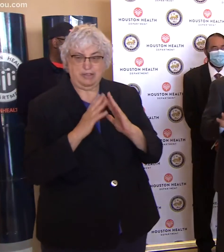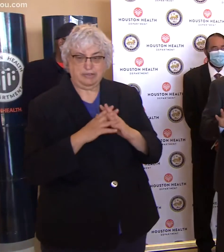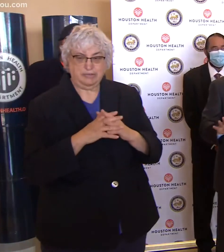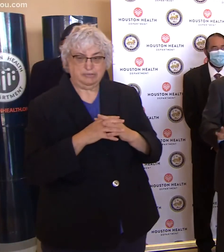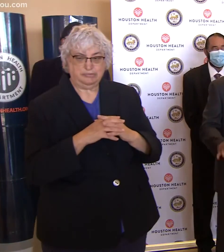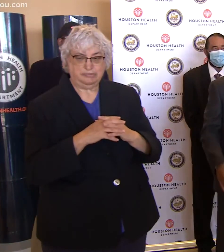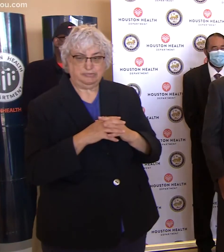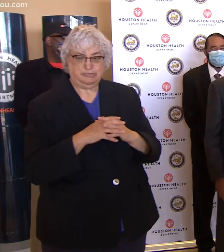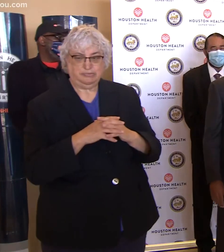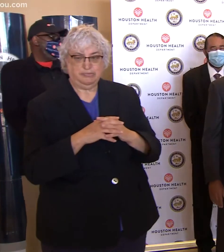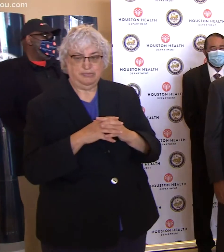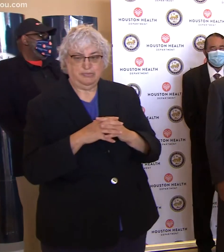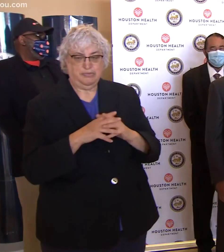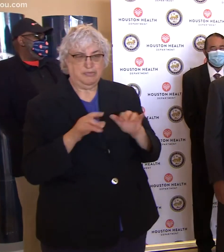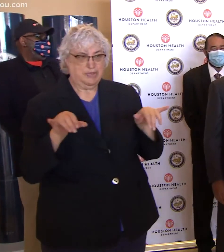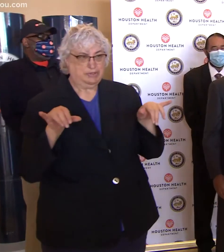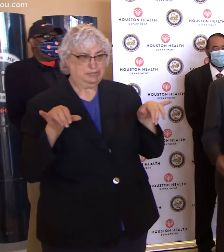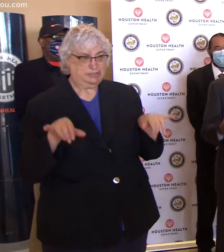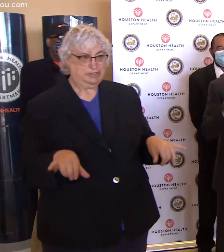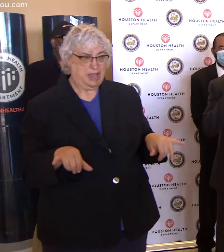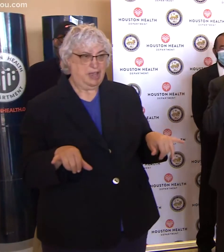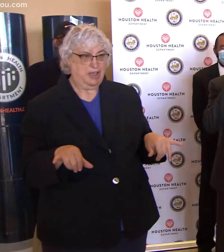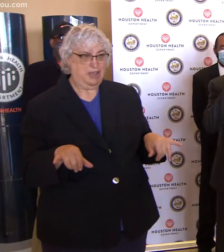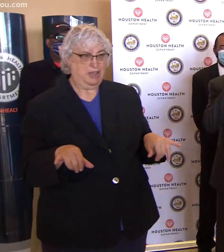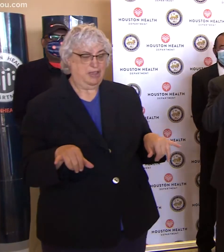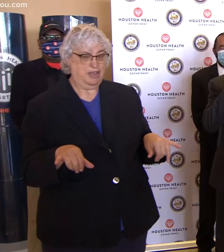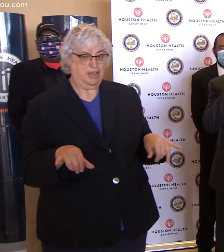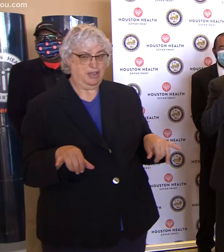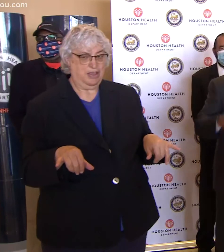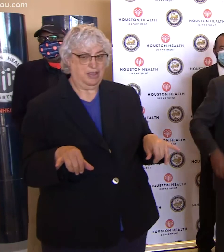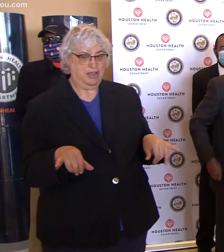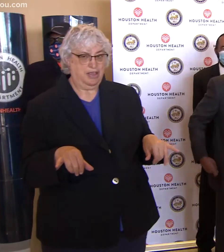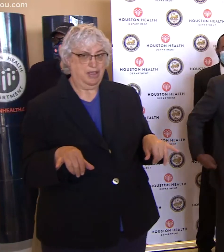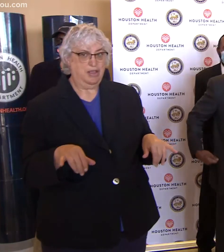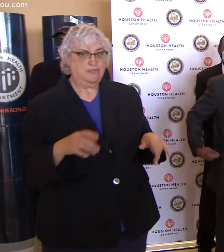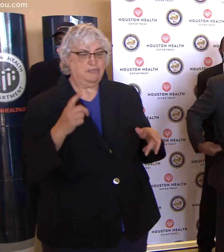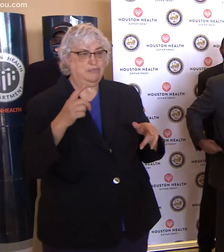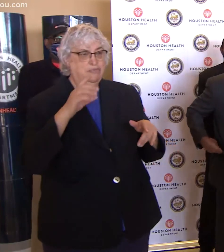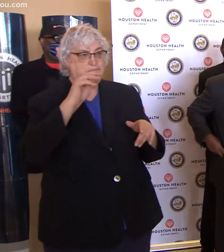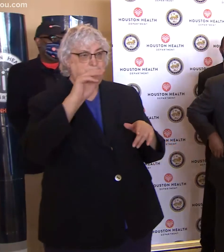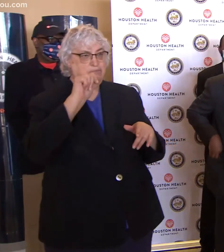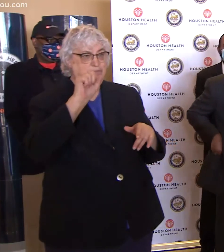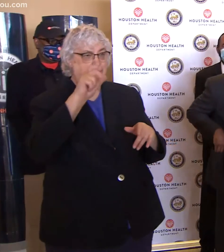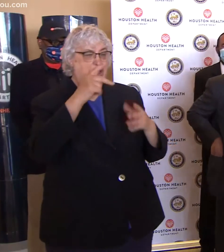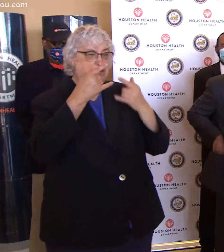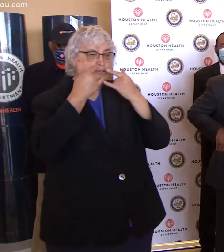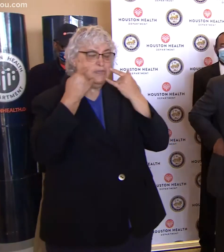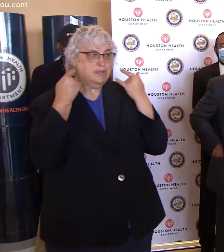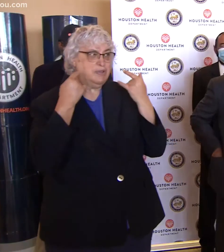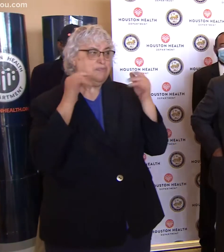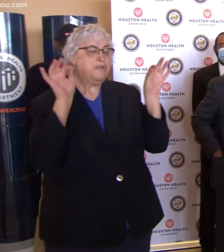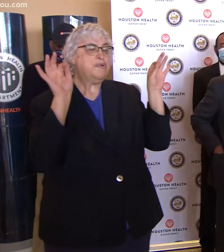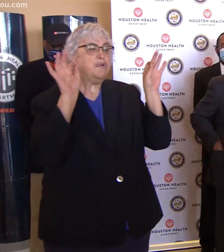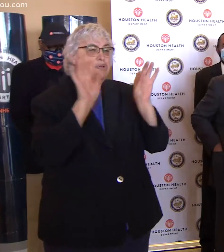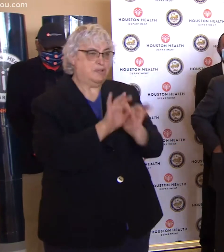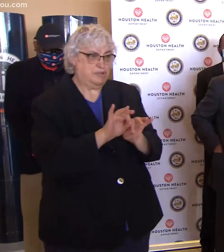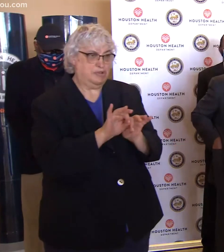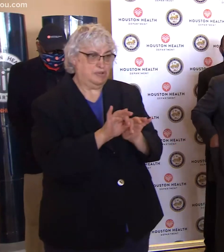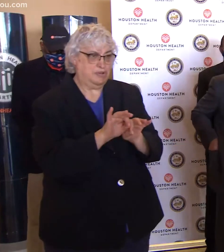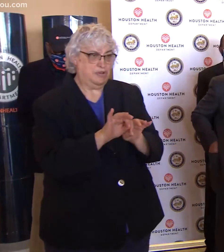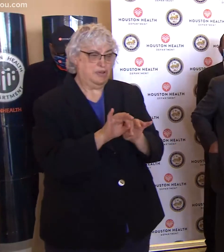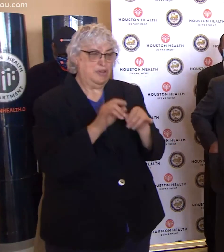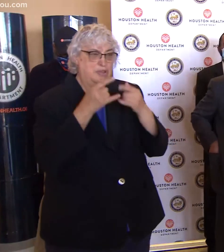I'm telling people stay on the ground. But, look, putting on these masks are critically important. I cannot understate that enough.